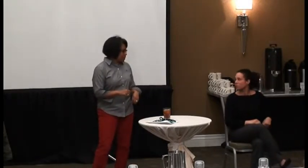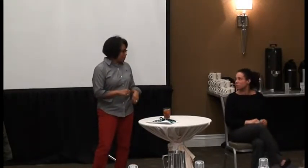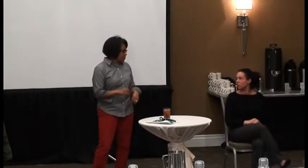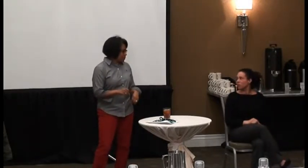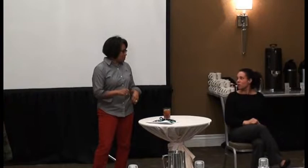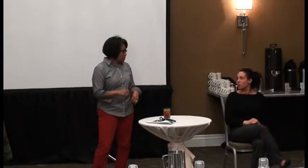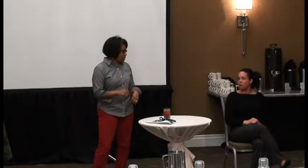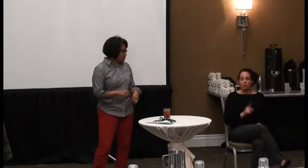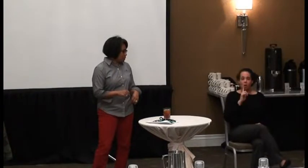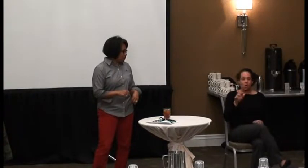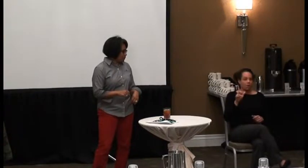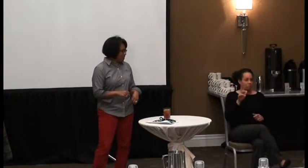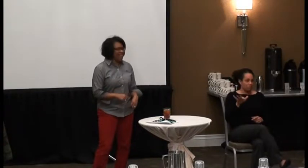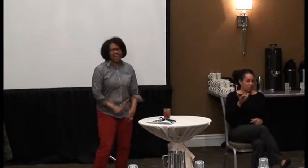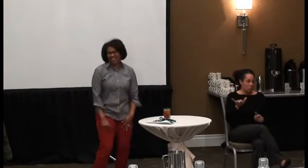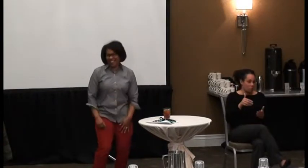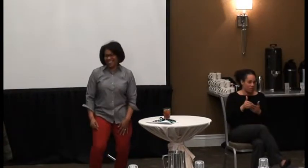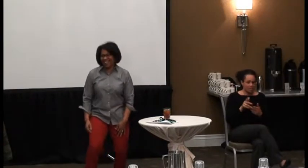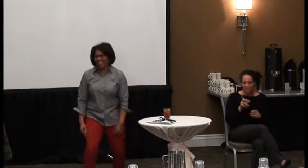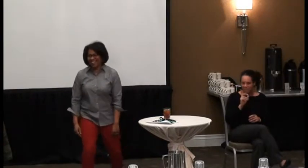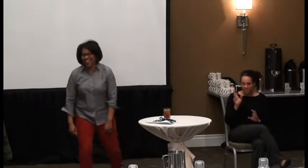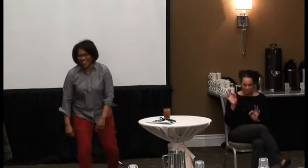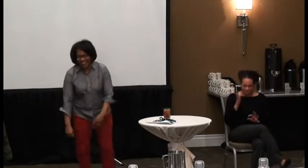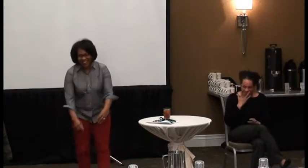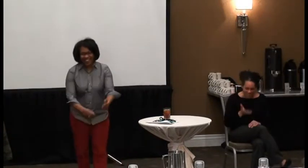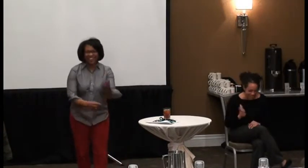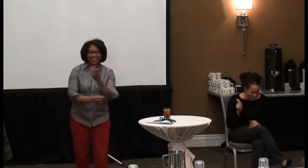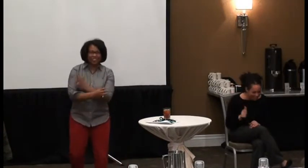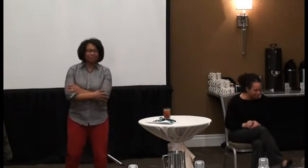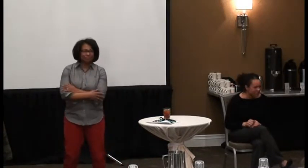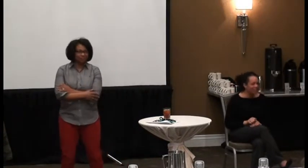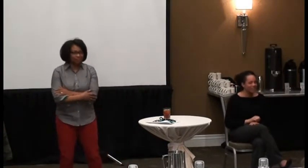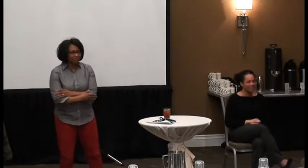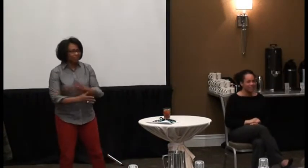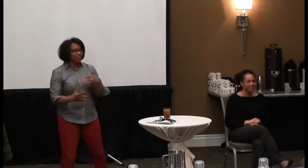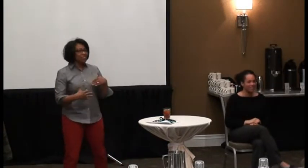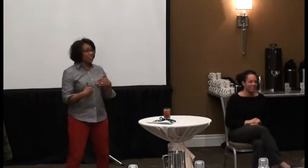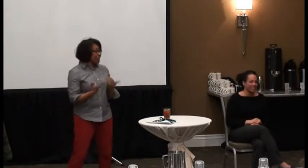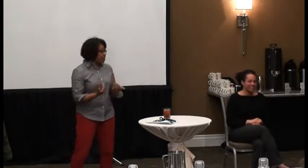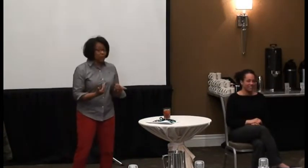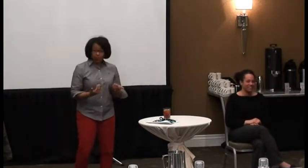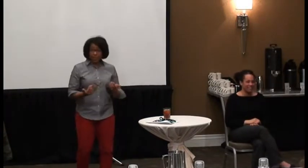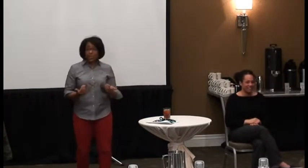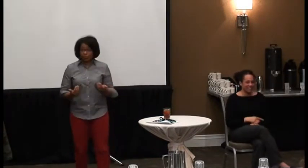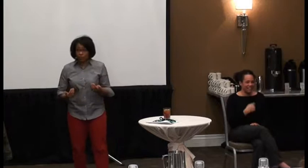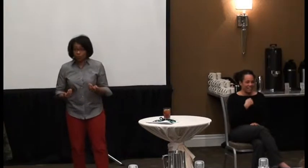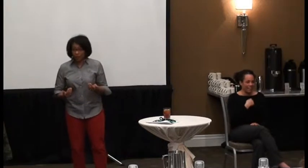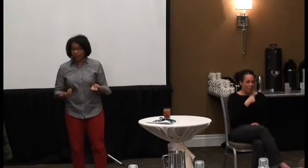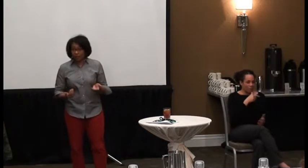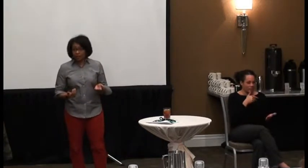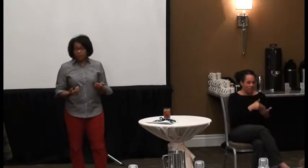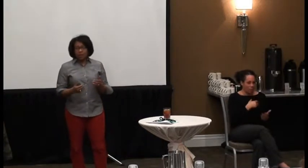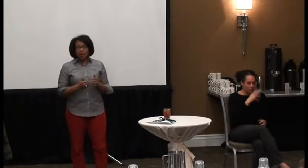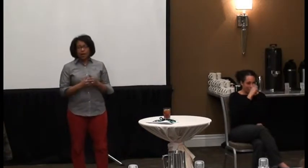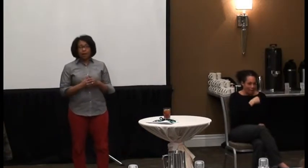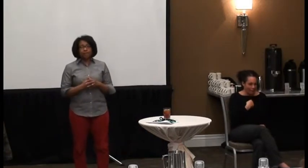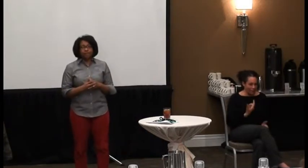You really want me to spell it out? No. All right. So you have to be really careful with